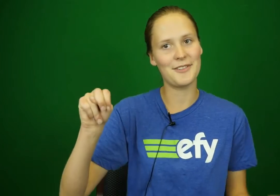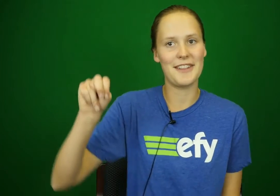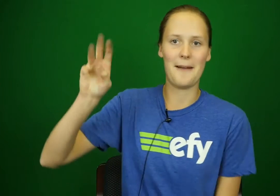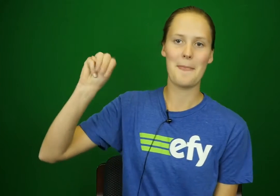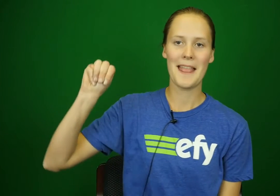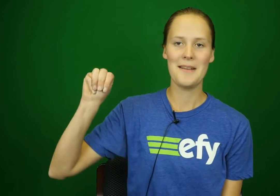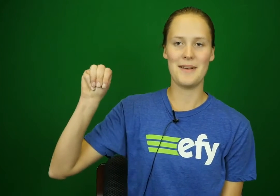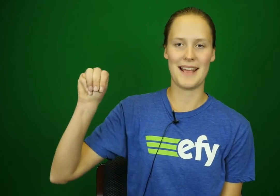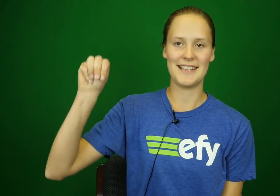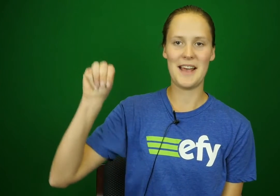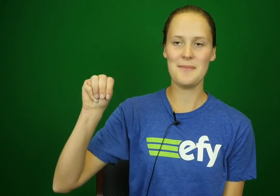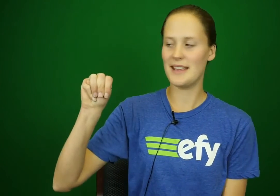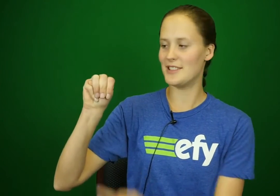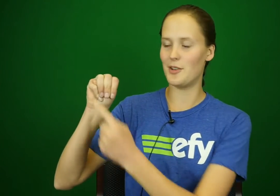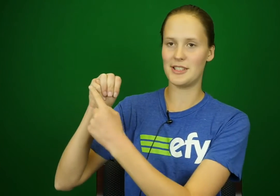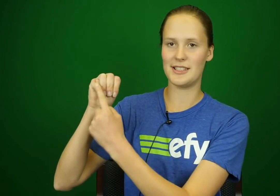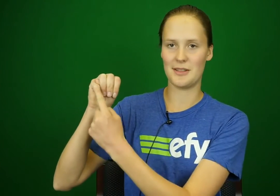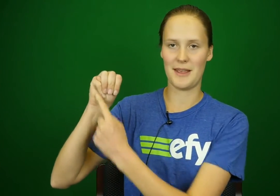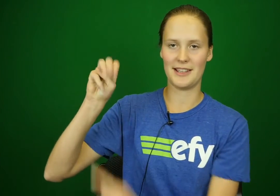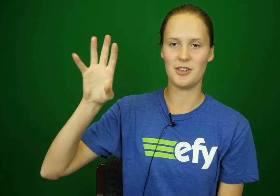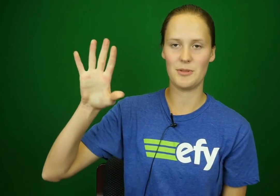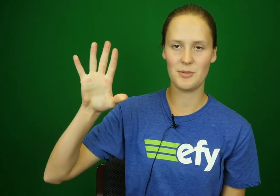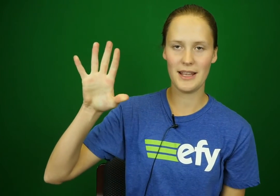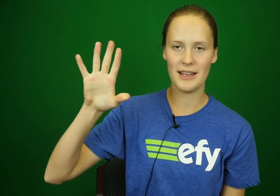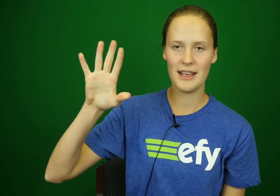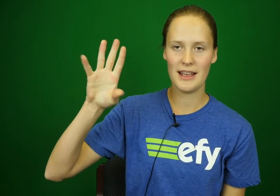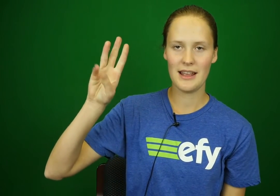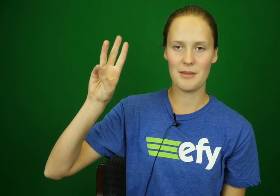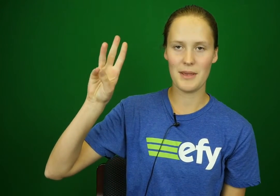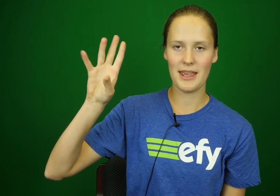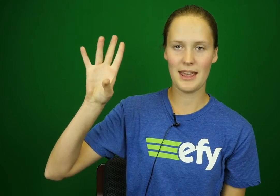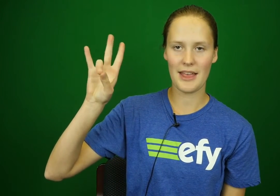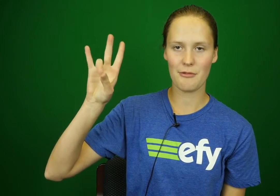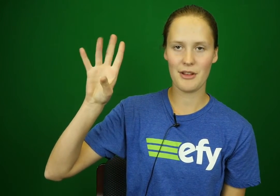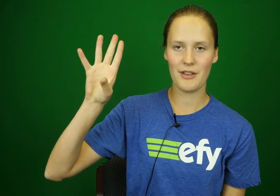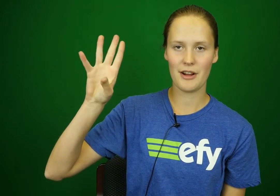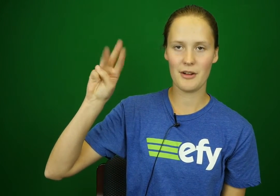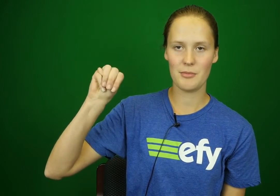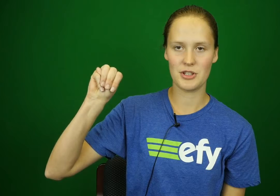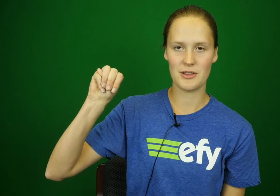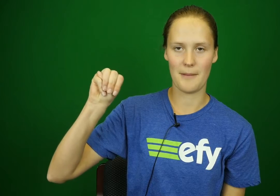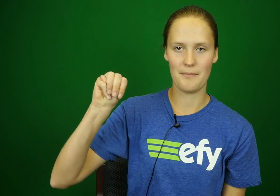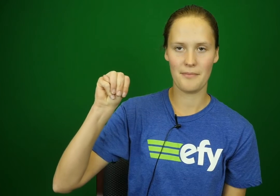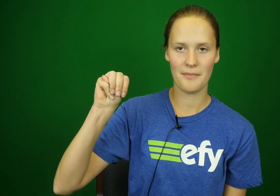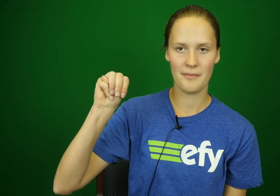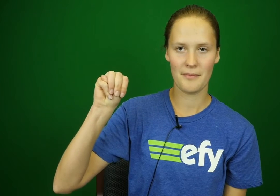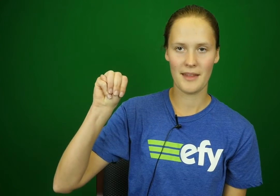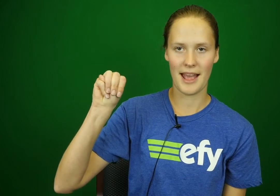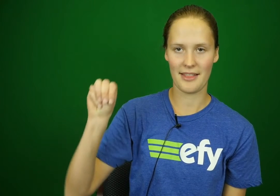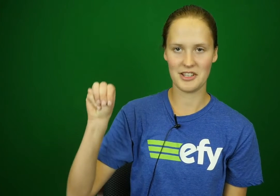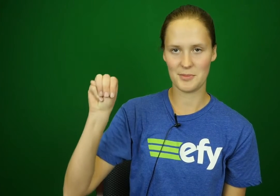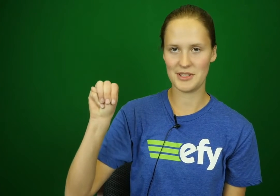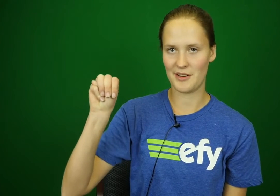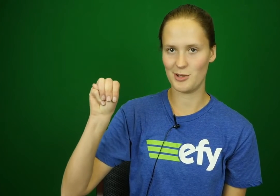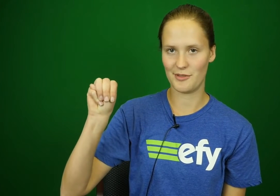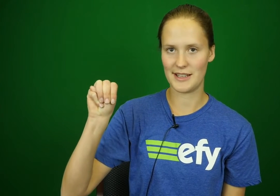that. But yes, M is closest to the pinky. So between the pinky and the ring finger, put your thumb. And then just pull it down into a